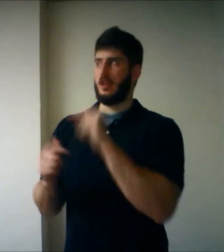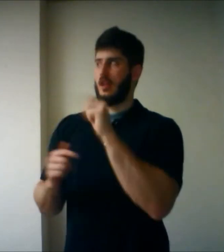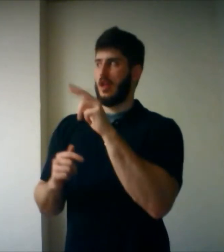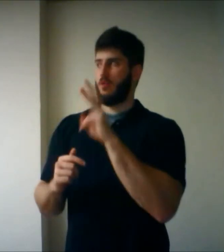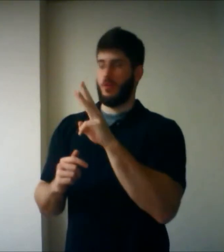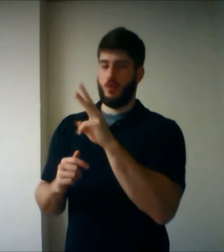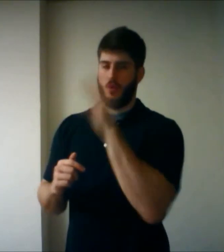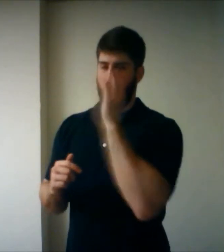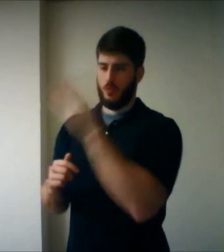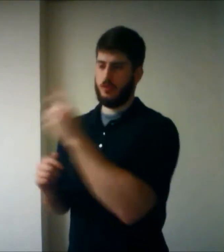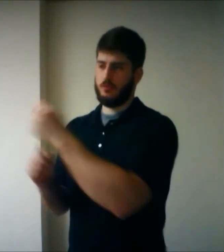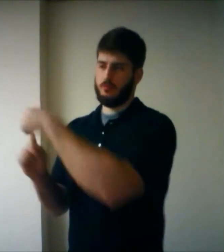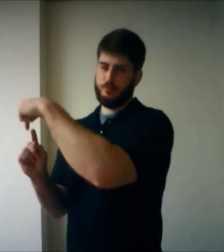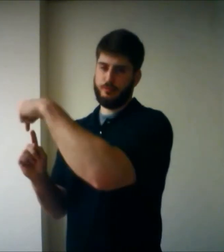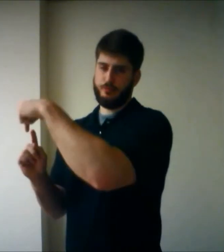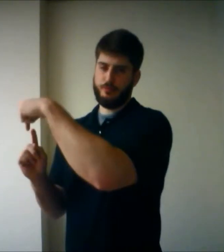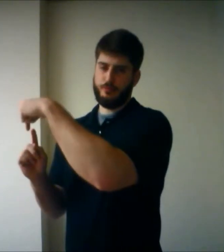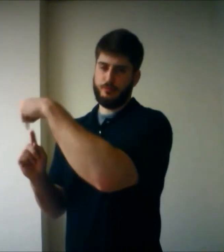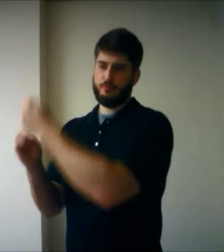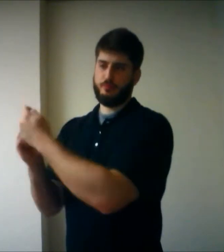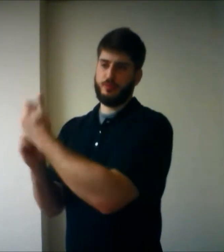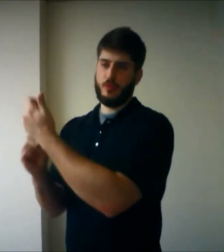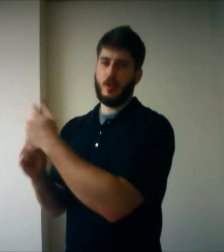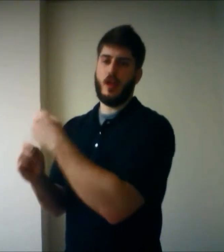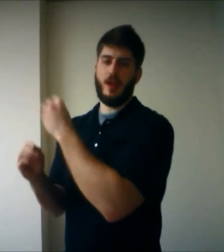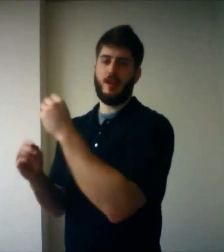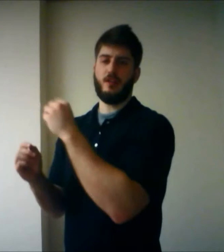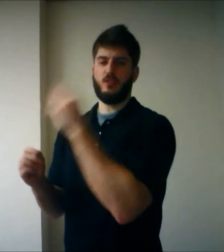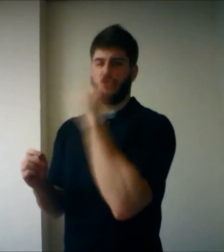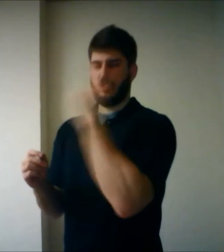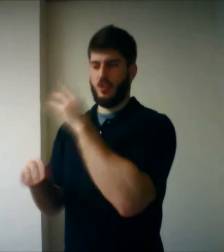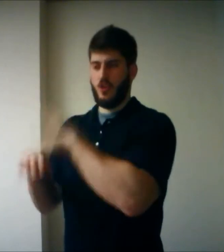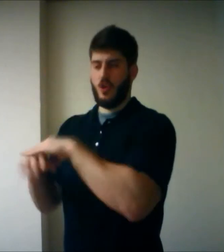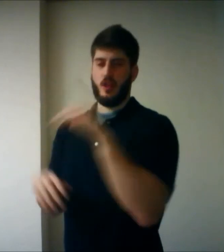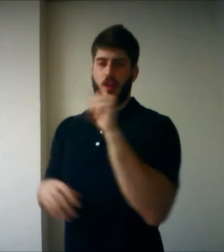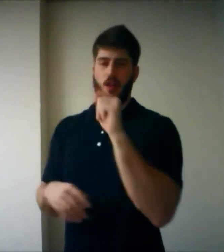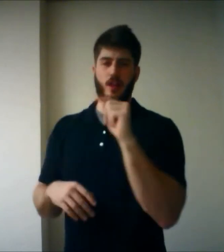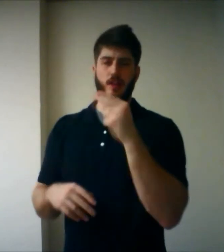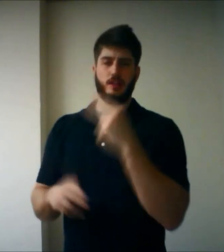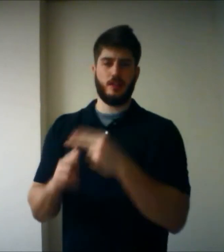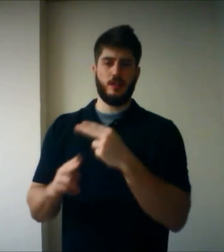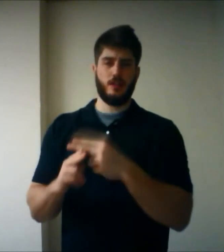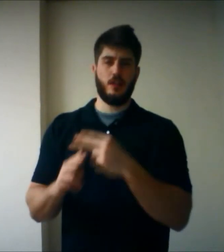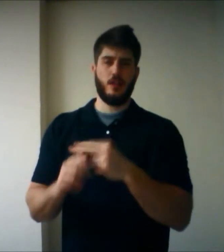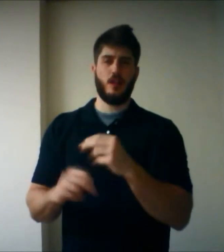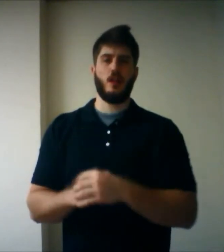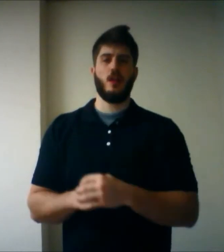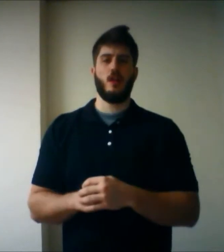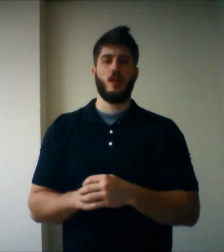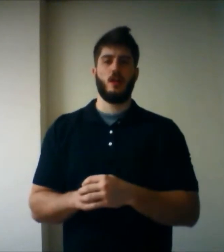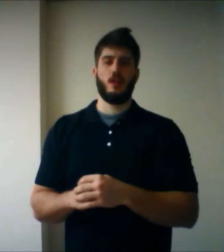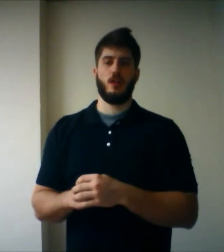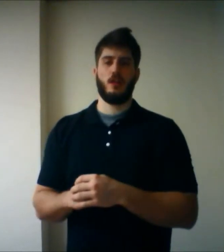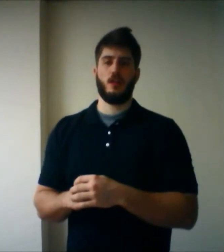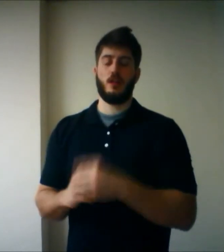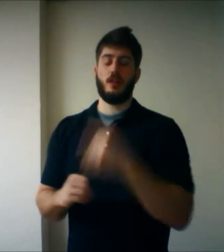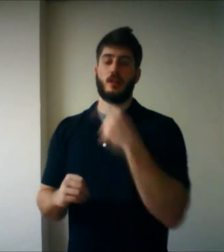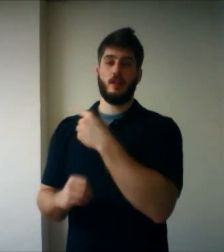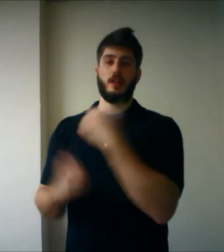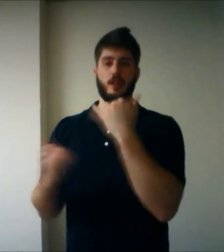job title and onto the last name. And you can tell that pointing upwards means it's sorted into ascending alphabetical order as